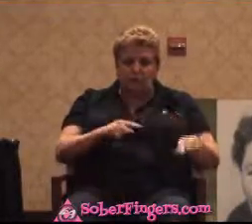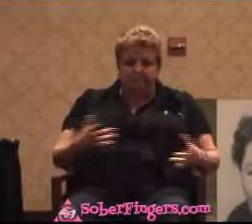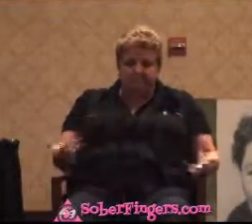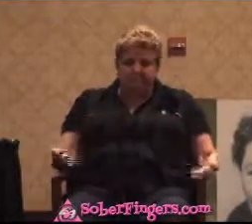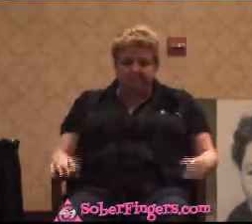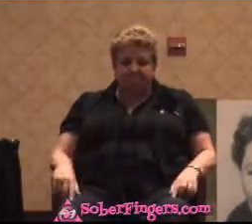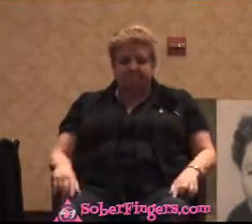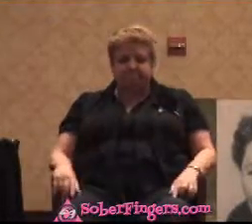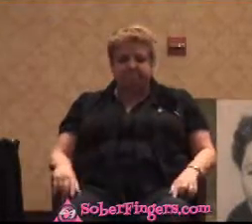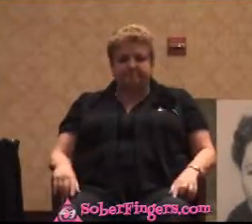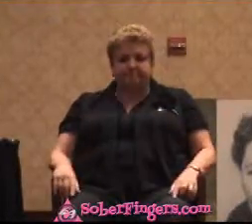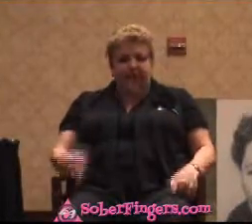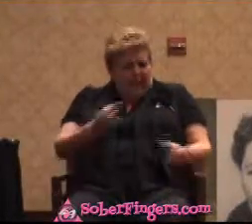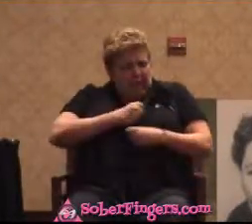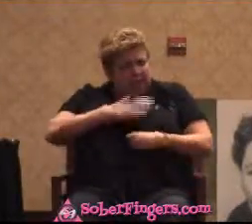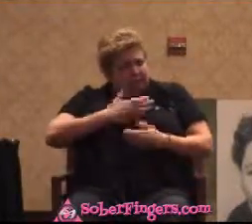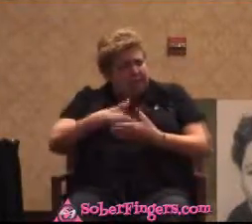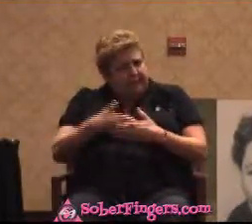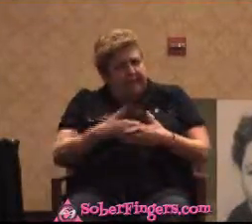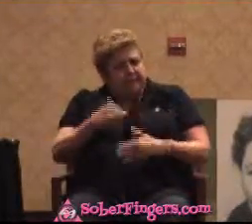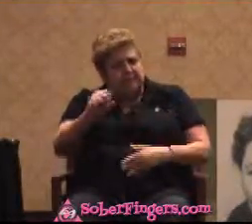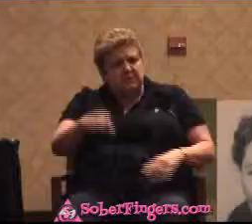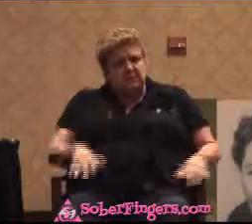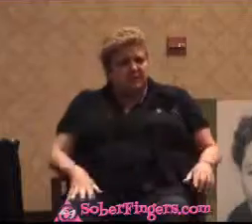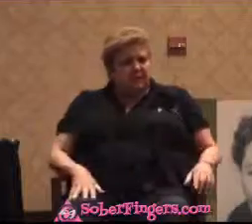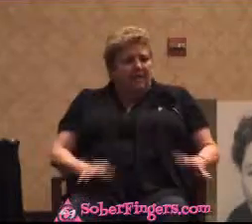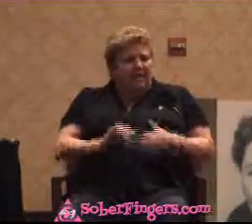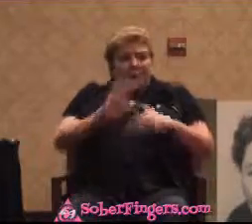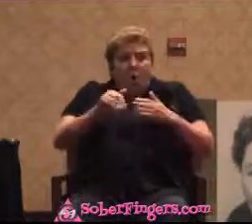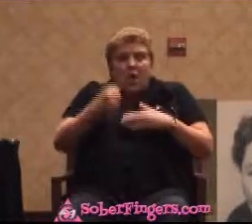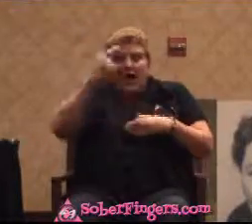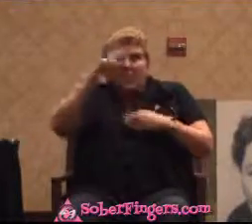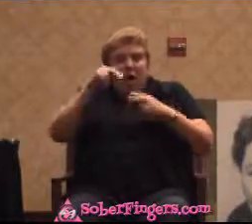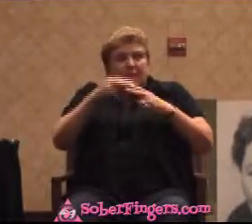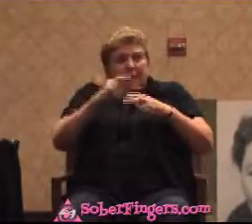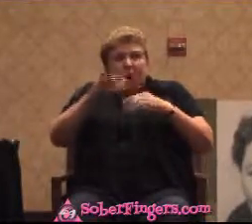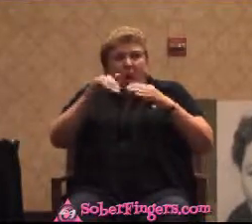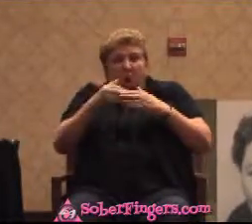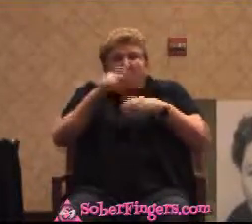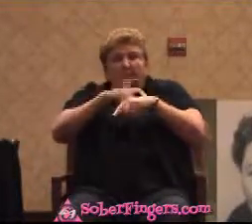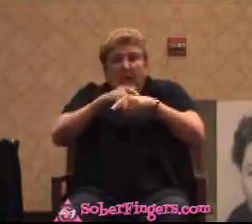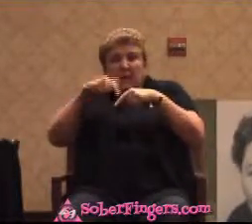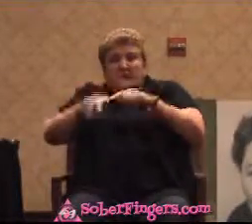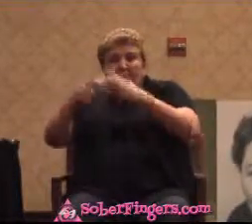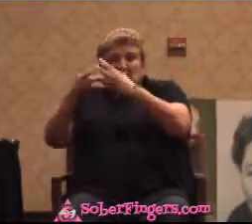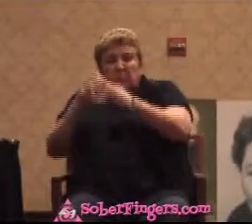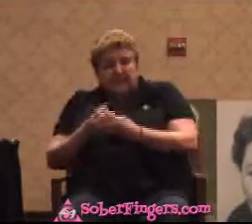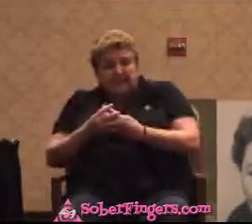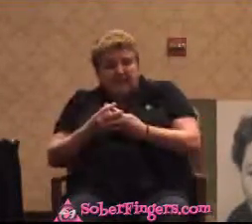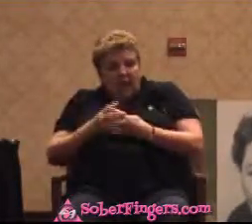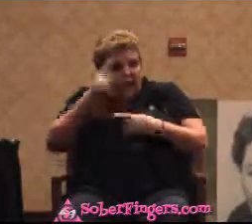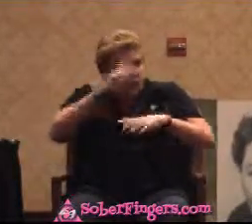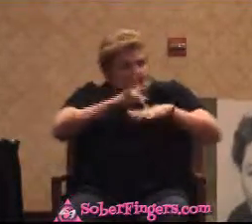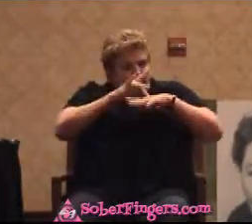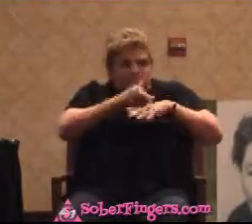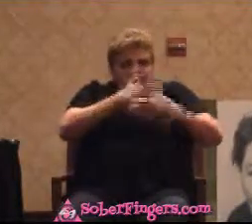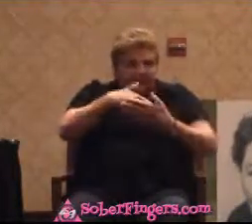And here I love my baby. That's all I thought about. All the years I was in prison, man. That's all I thought about was getting to